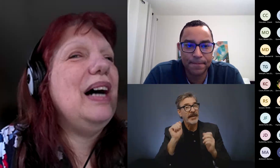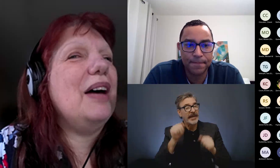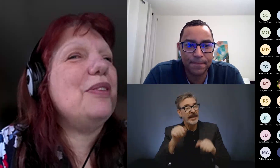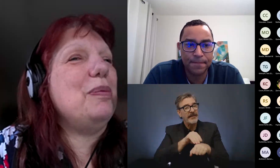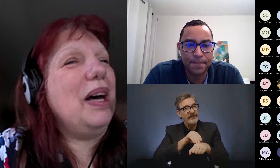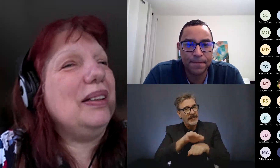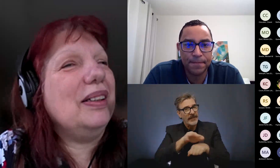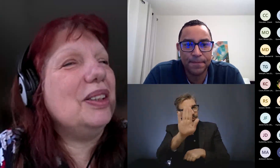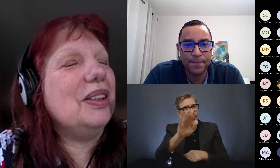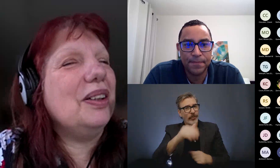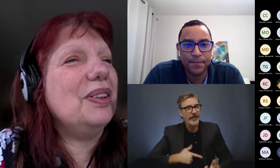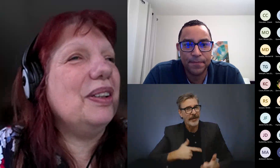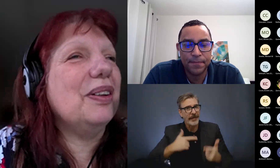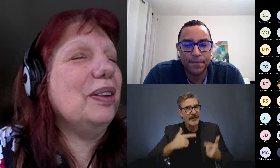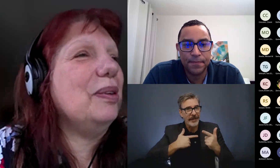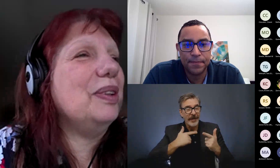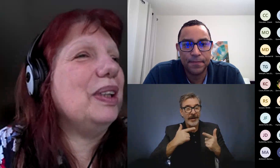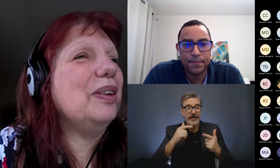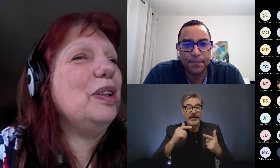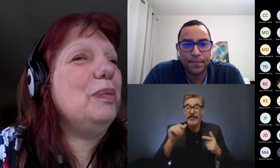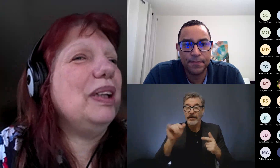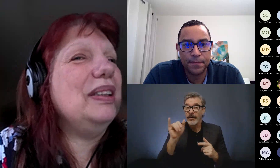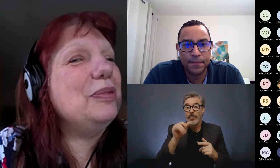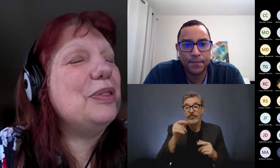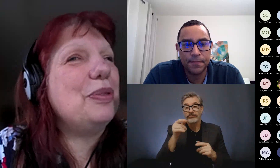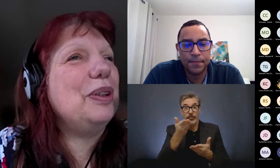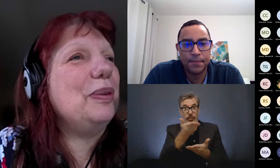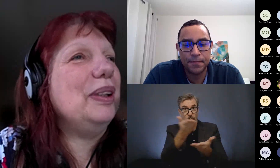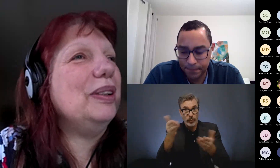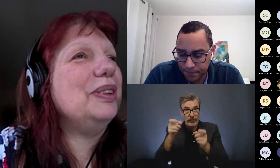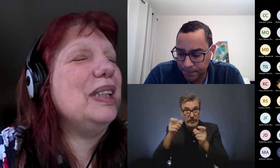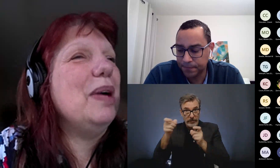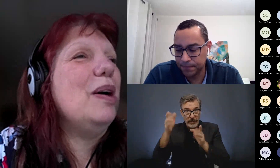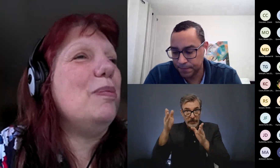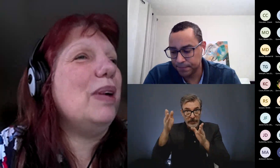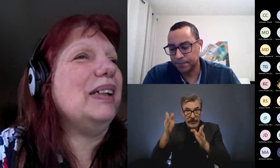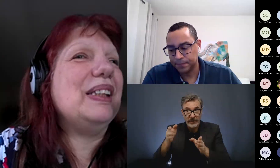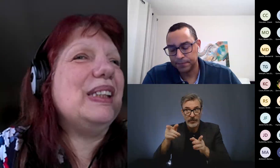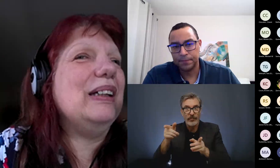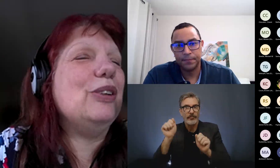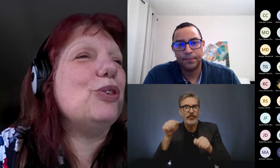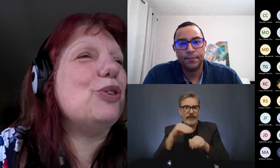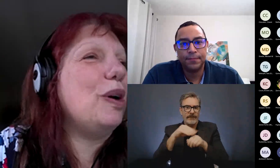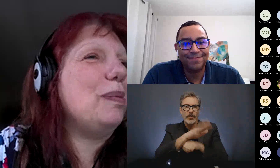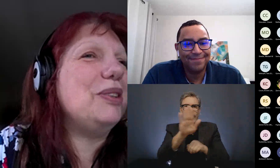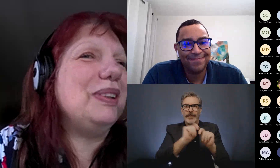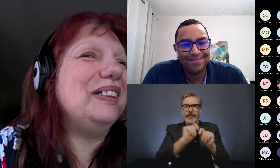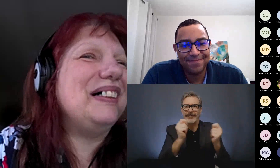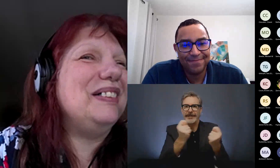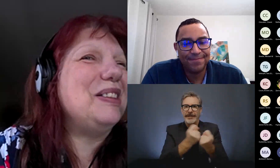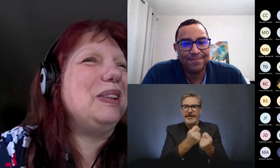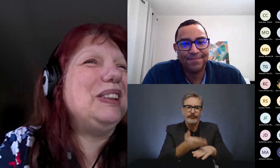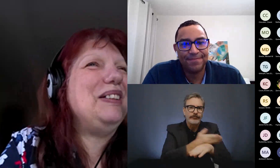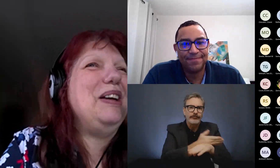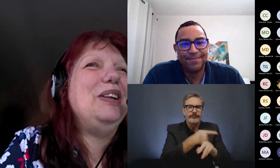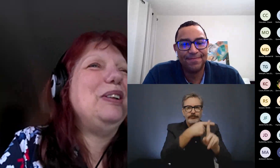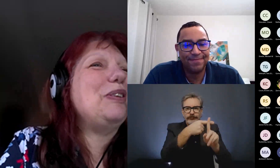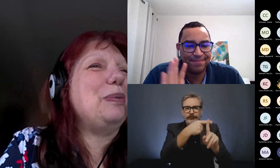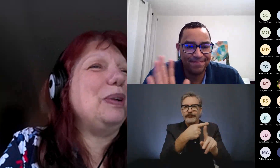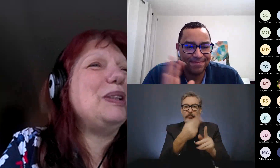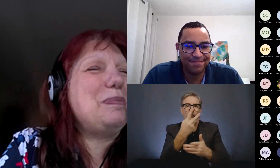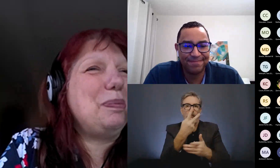definitely as a manager, they're going to make a difference for you and your team. Mark, thank you so much for your